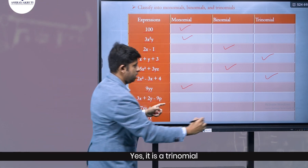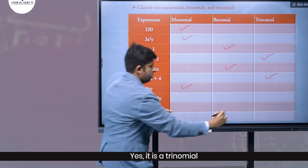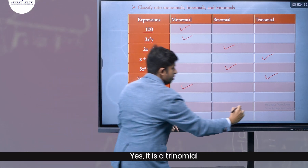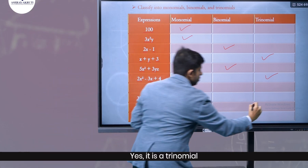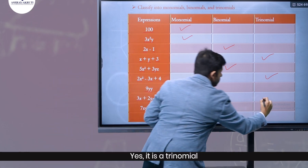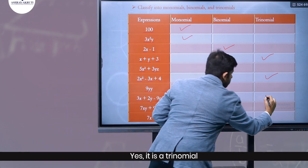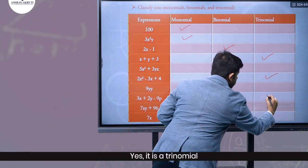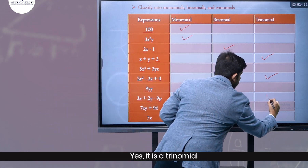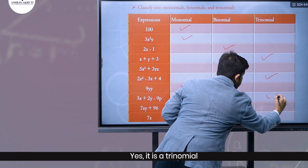trinomial.